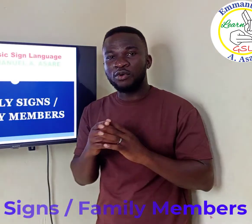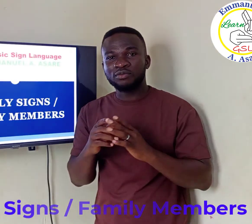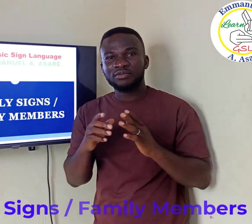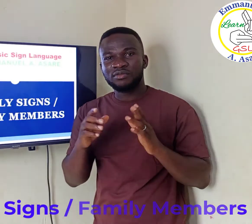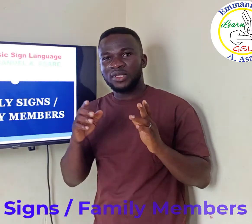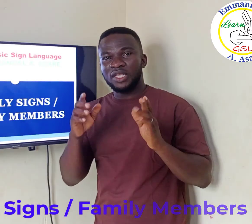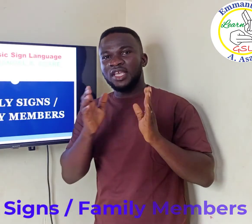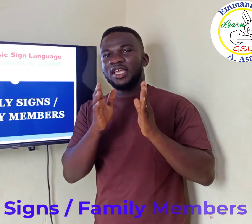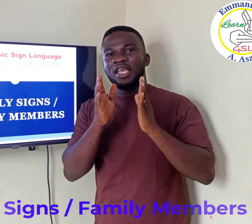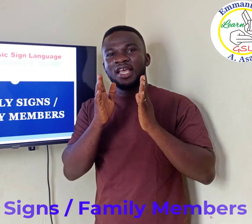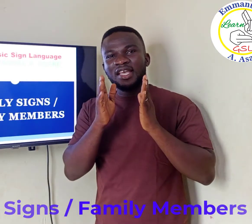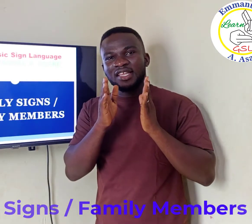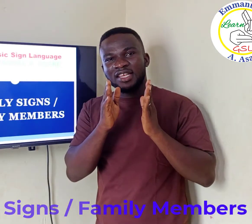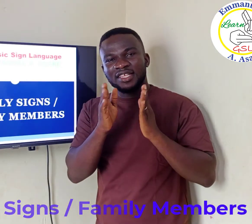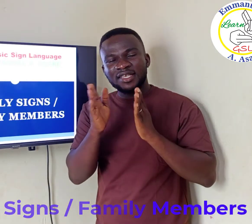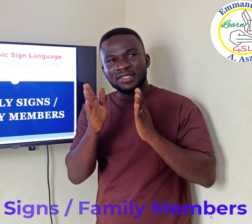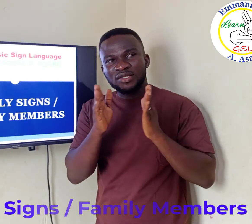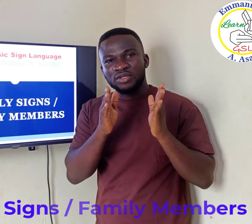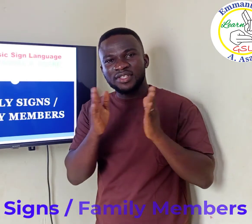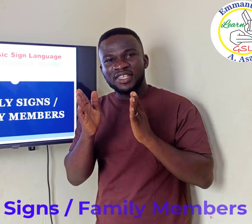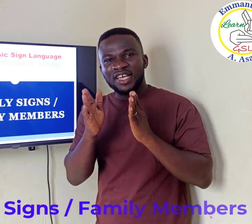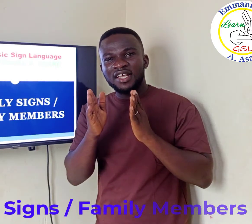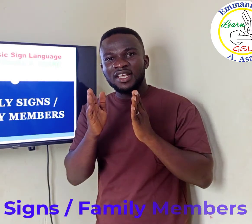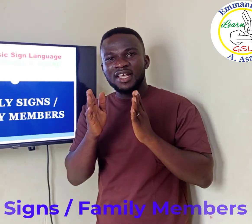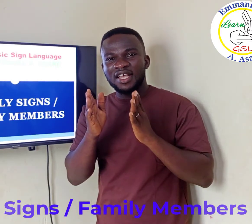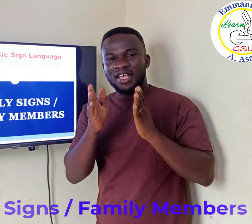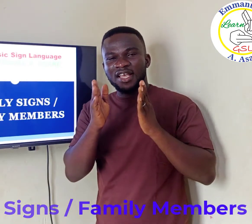all, let us consider